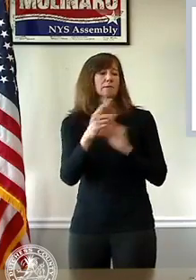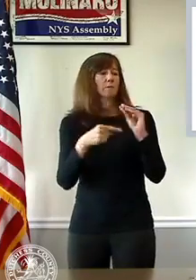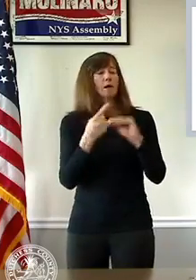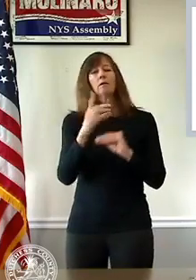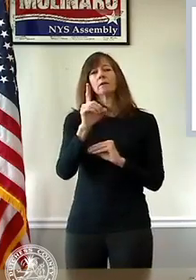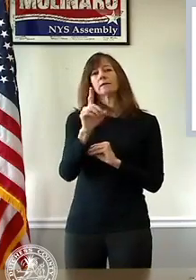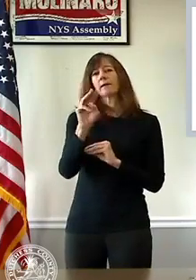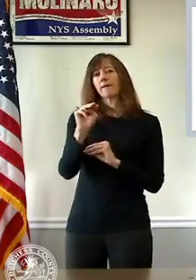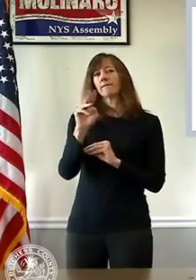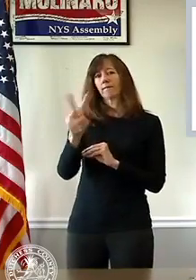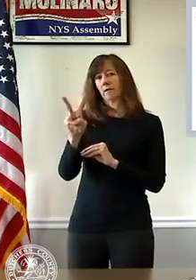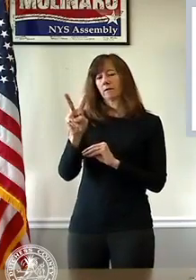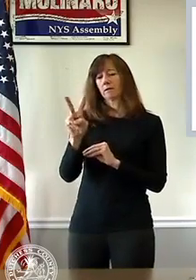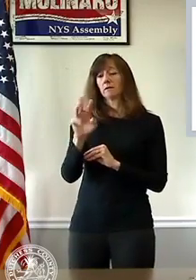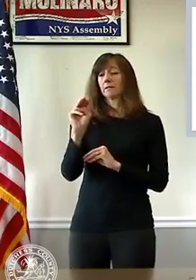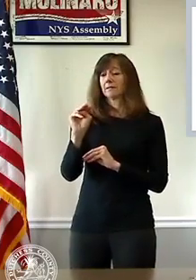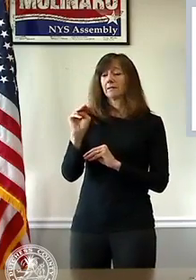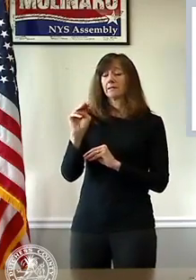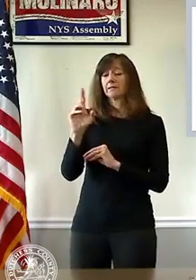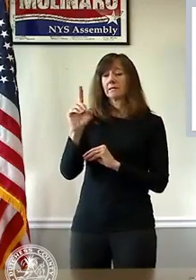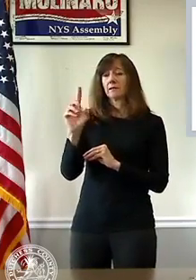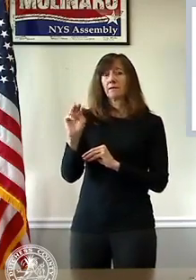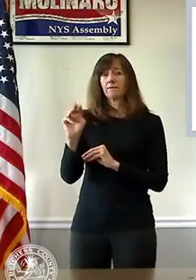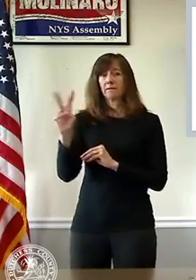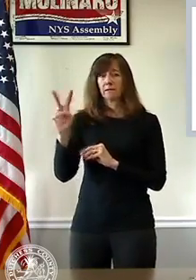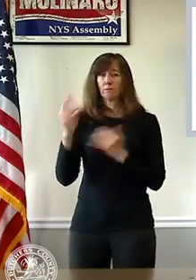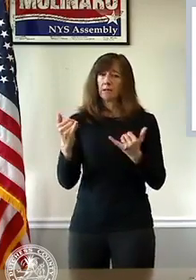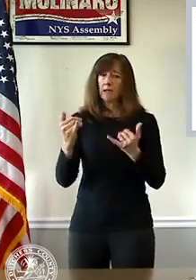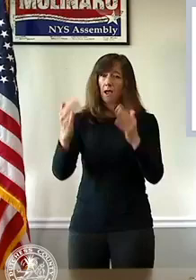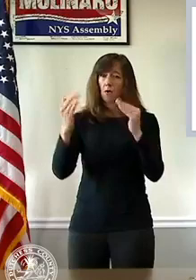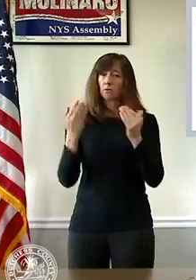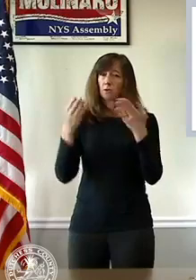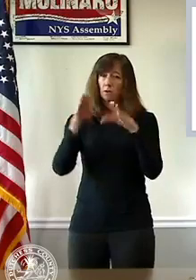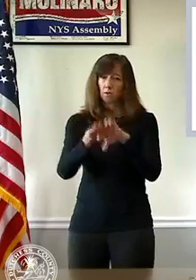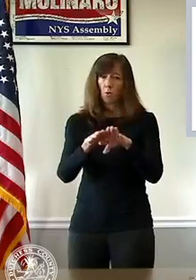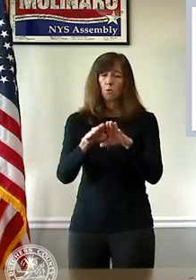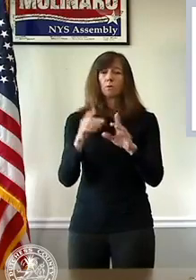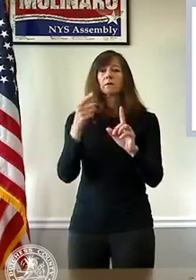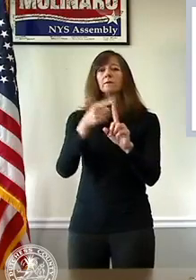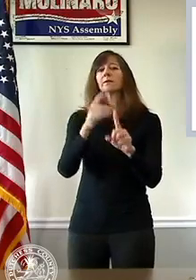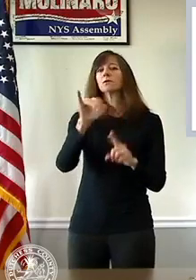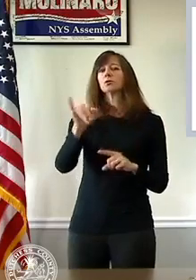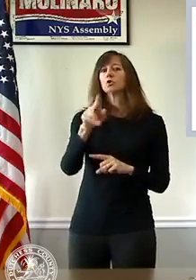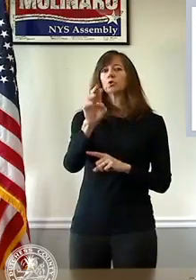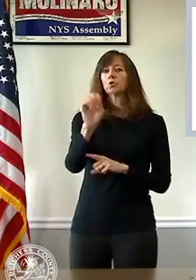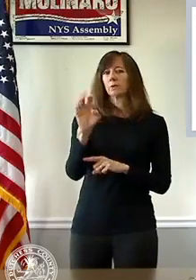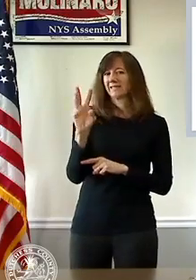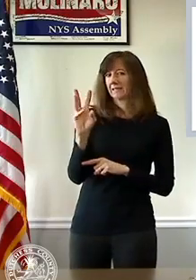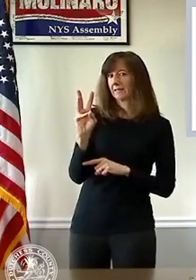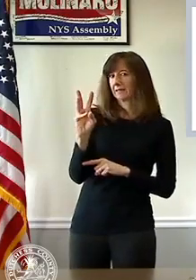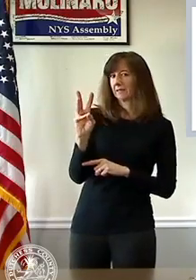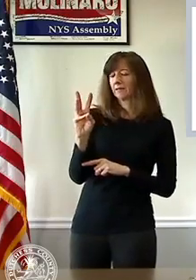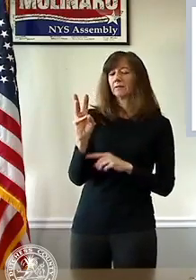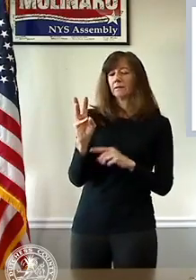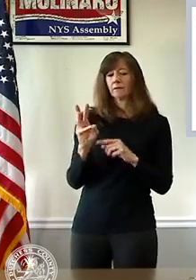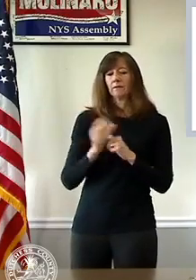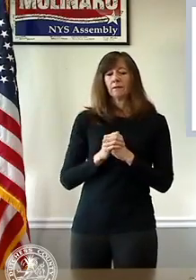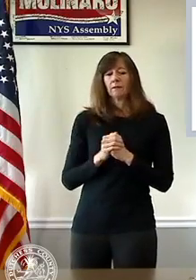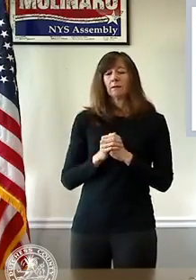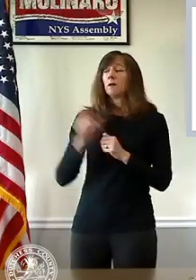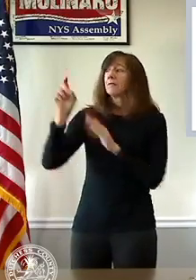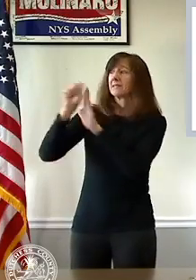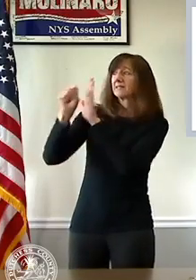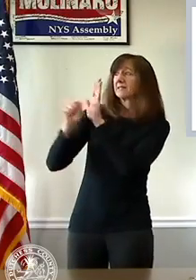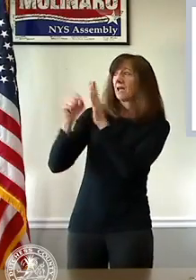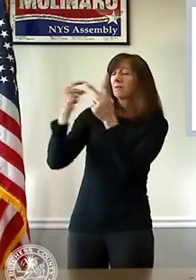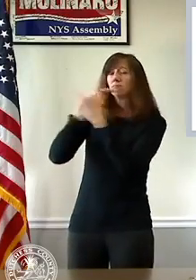determined that DMV offices remain closed currently until June 6th. The state did announce that state-run DMVs, there are